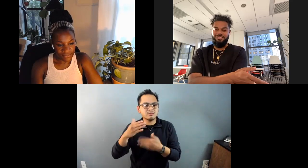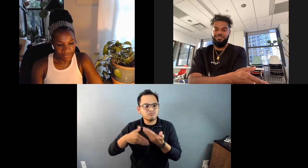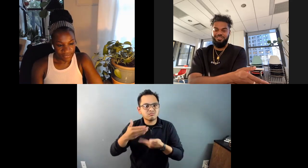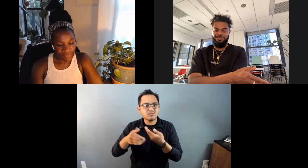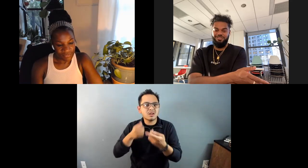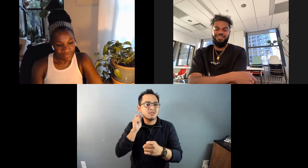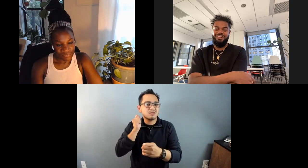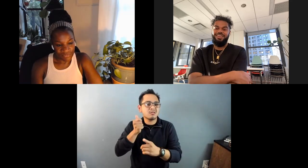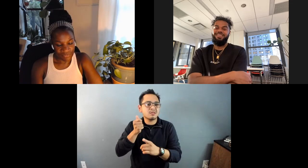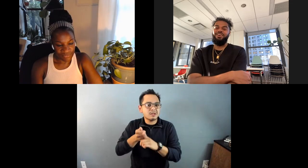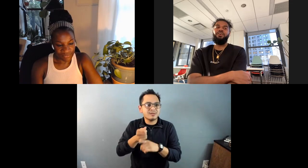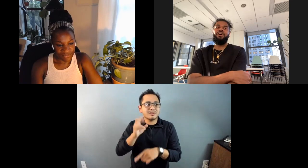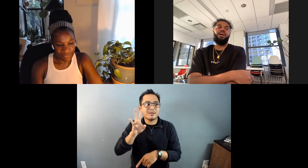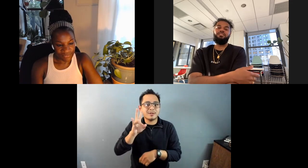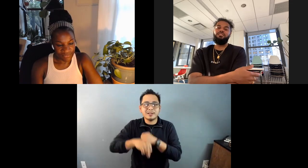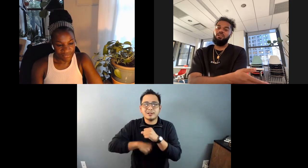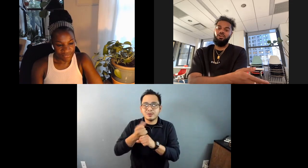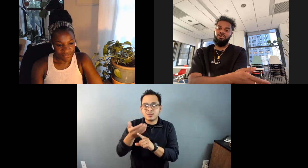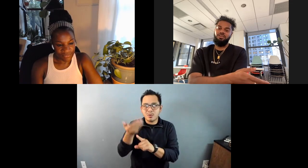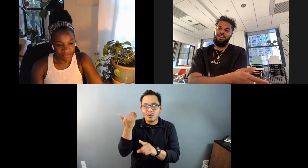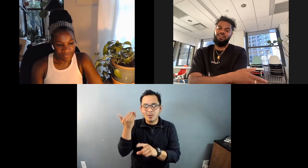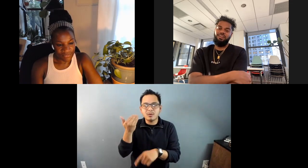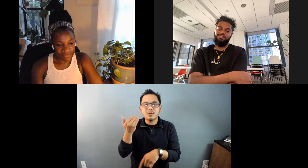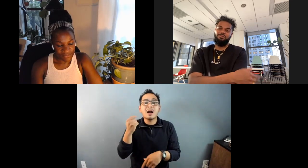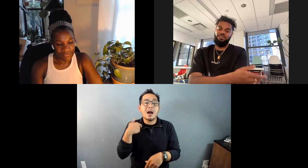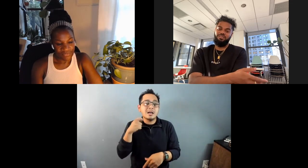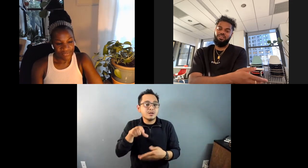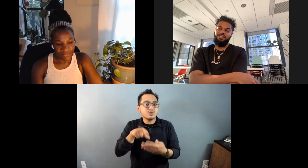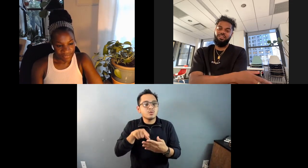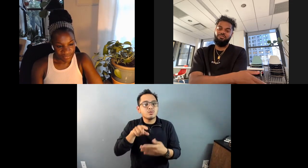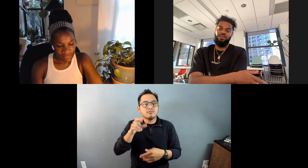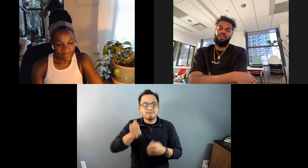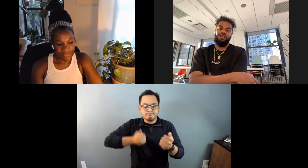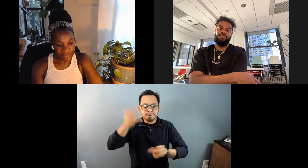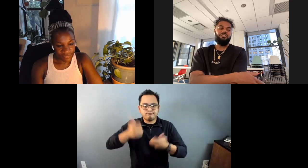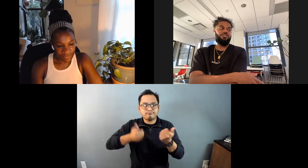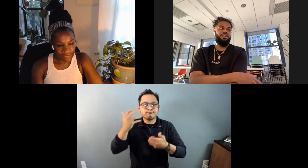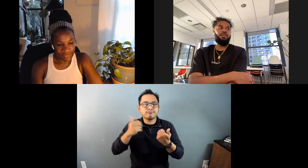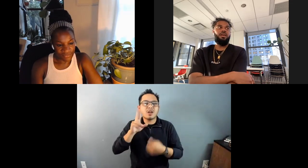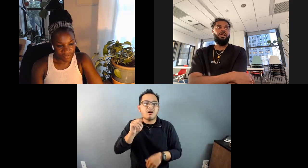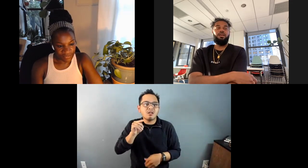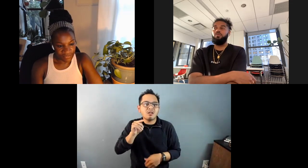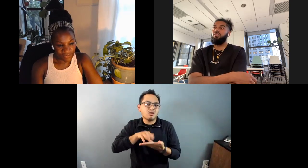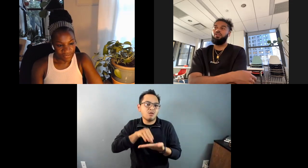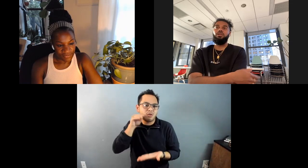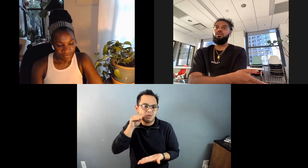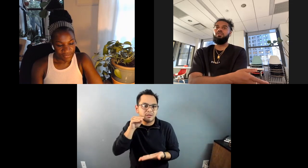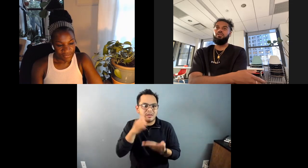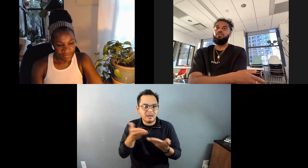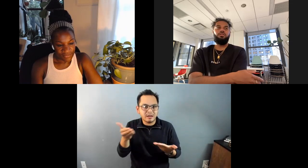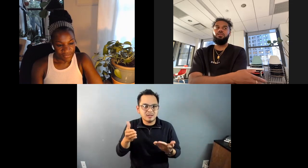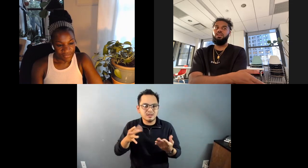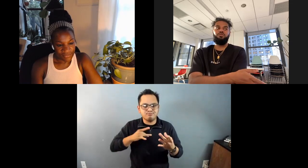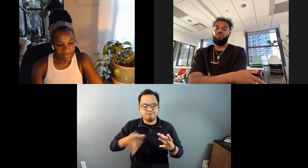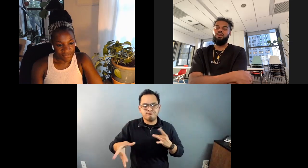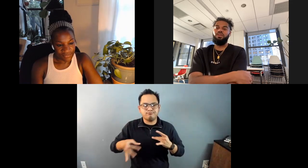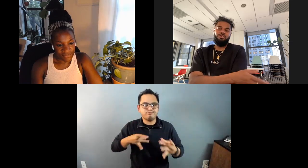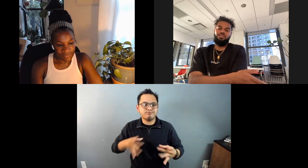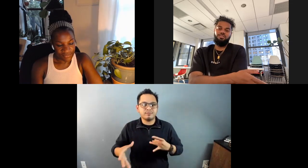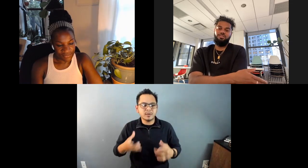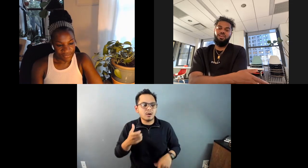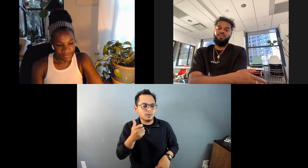streets of Queens, standing next to people like Shake Shack and John and Vinny's and Mario Bertali and stuff like that. And it's not something I